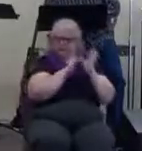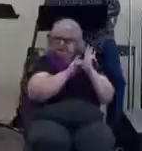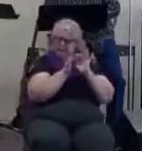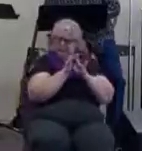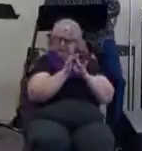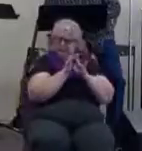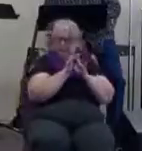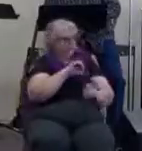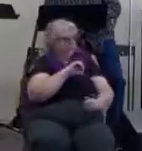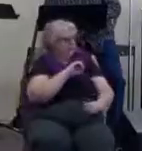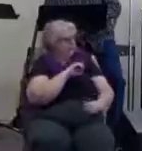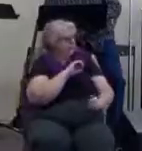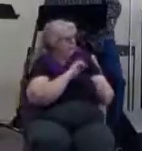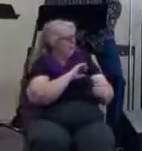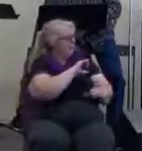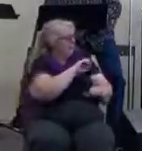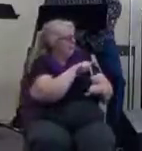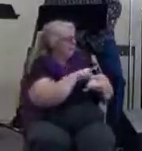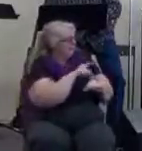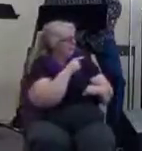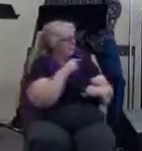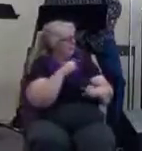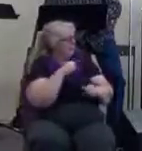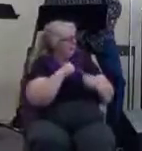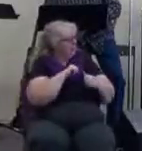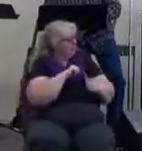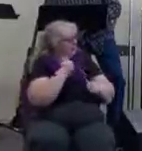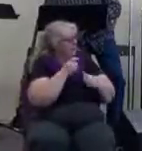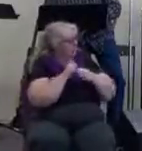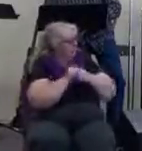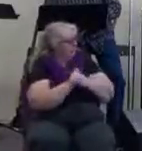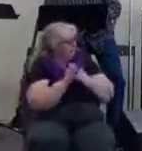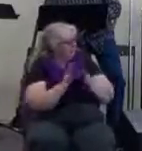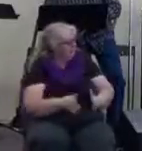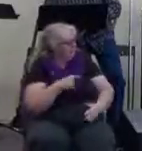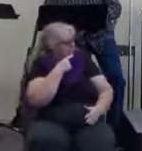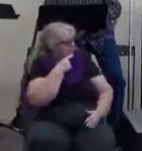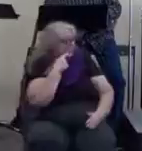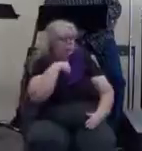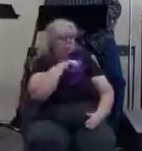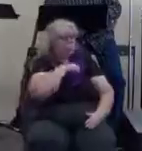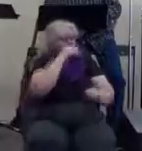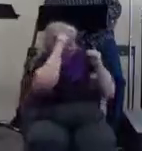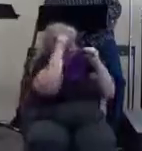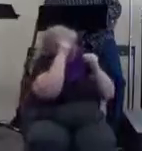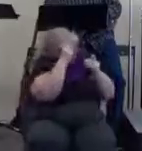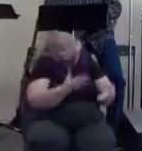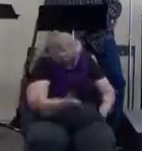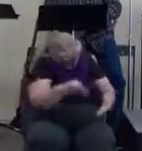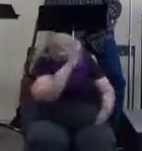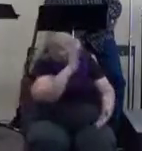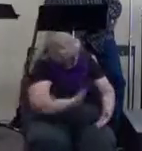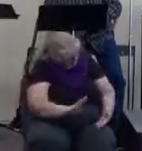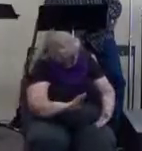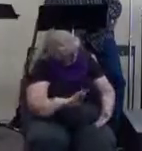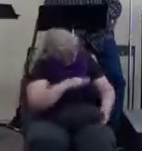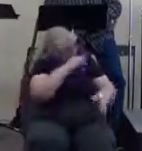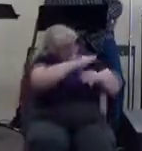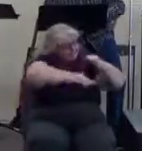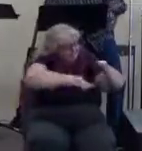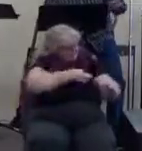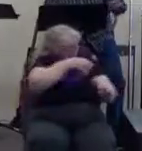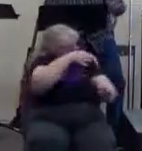apostles replied, "We must obey God rather than men. The God of our